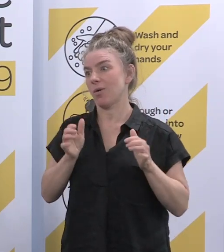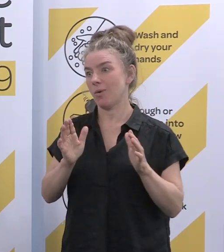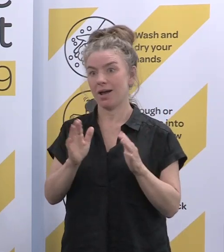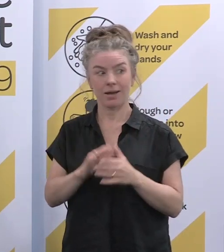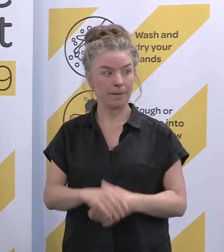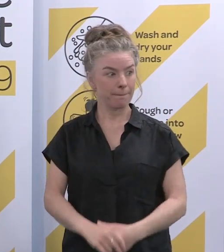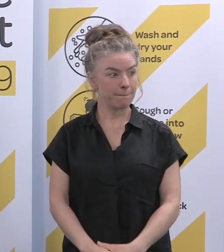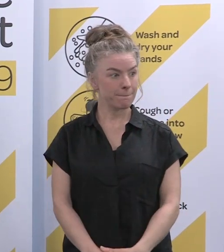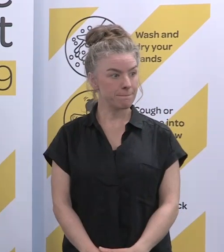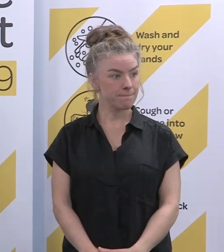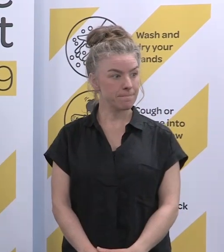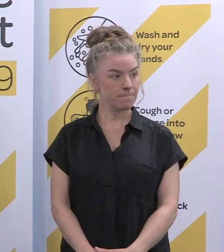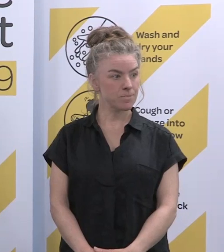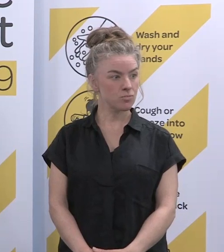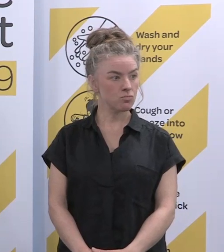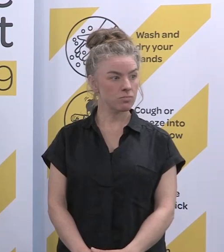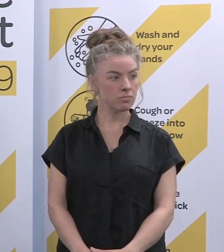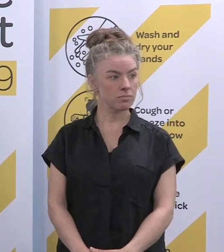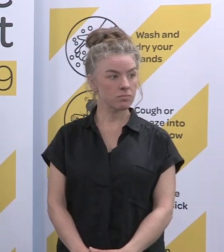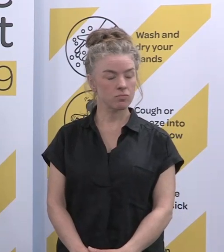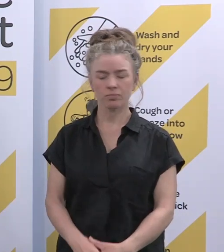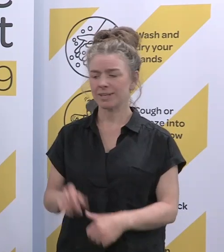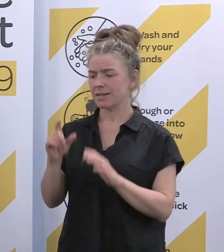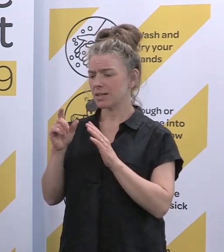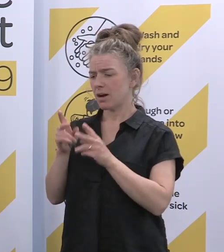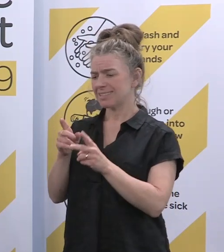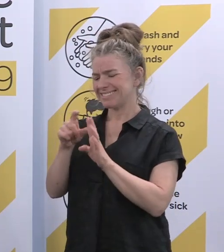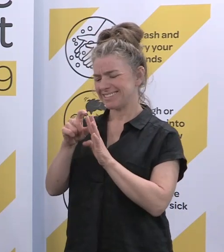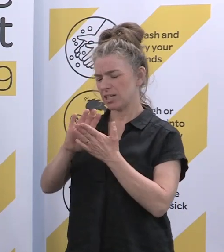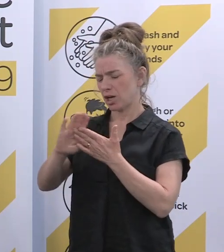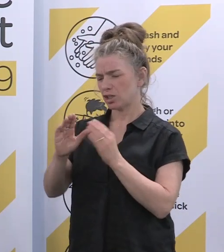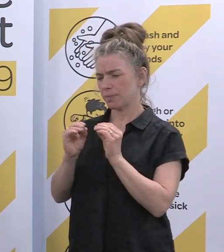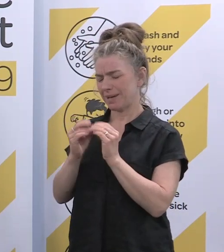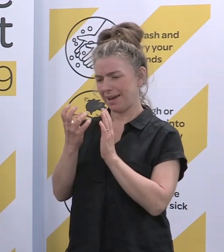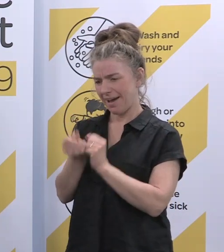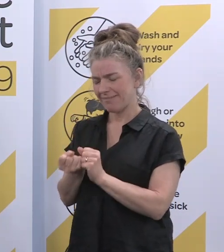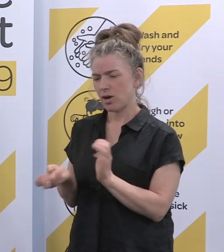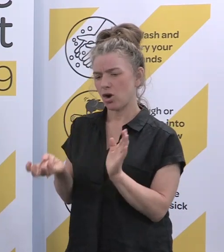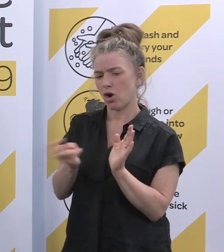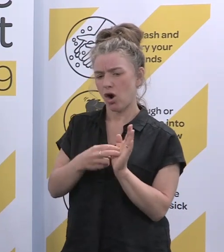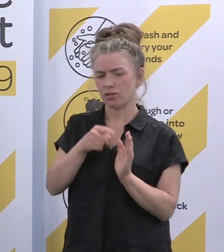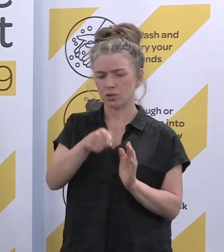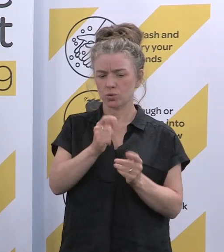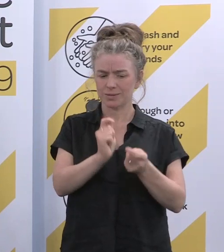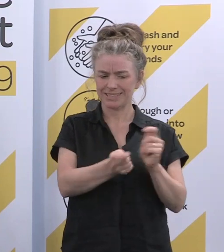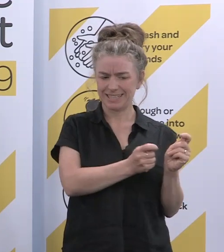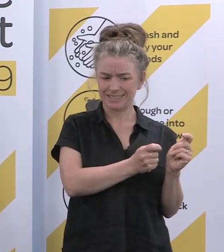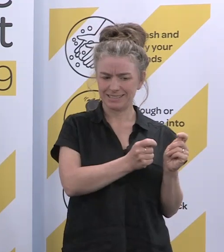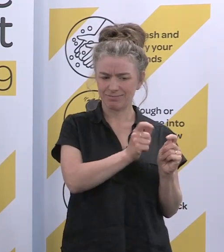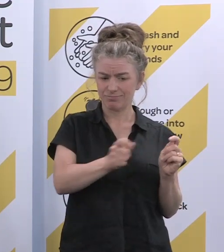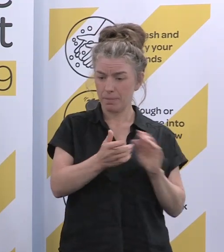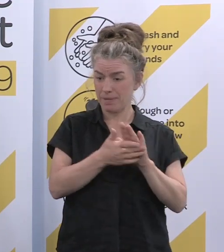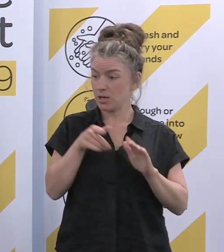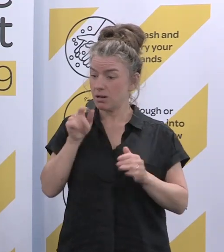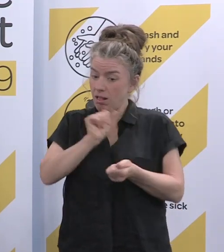was a further question here. Yes, the contracts that DHBs have with these testing facilities, would that restrict bringing in new